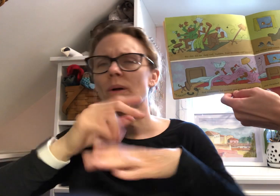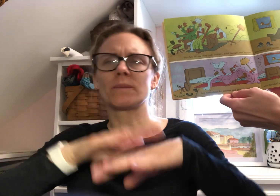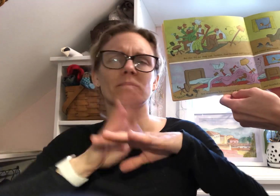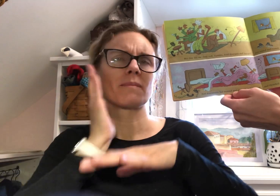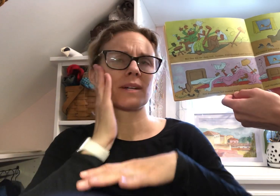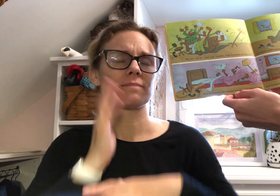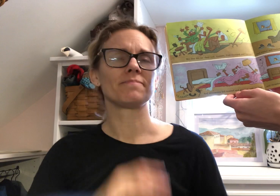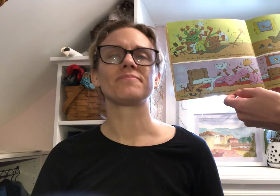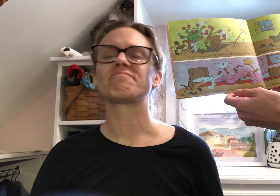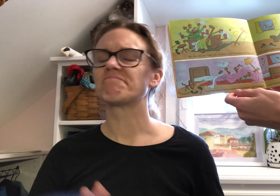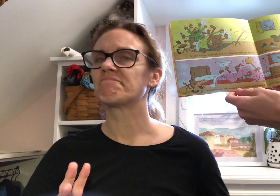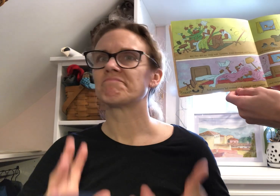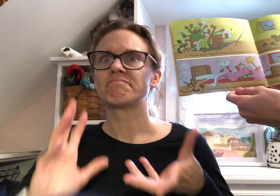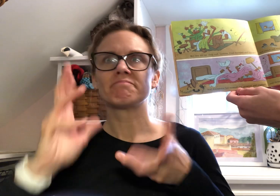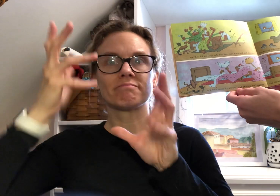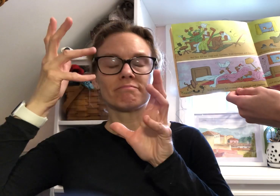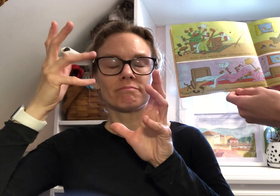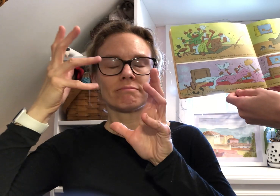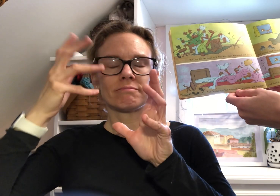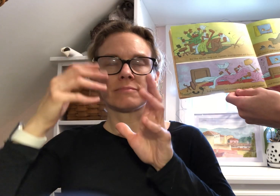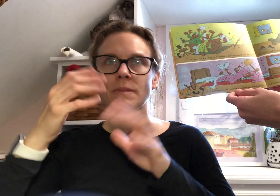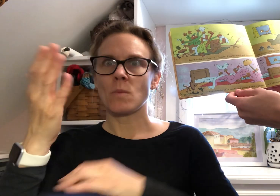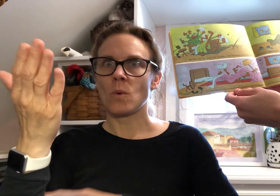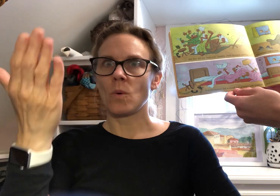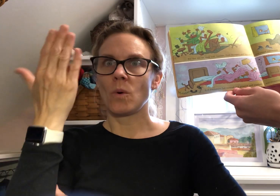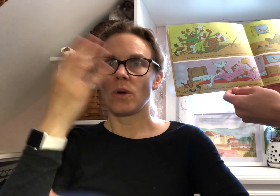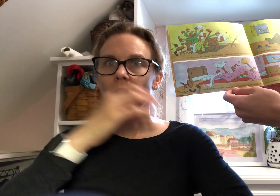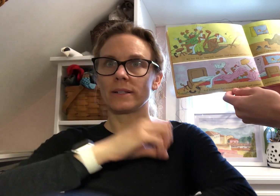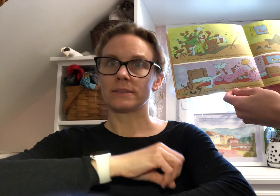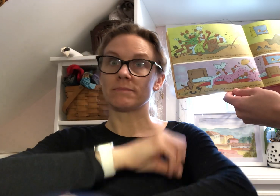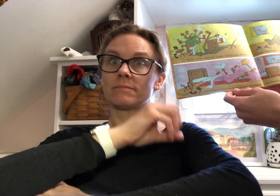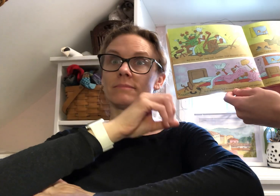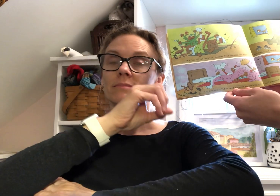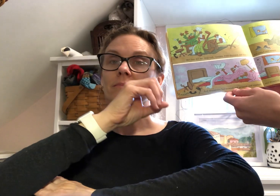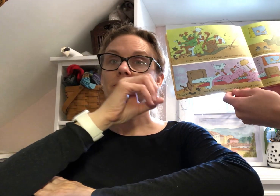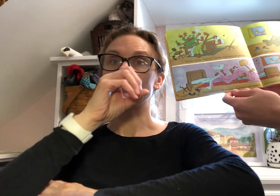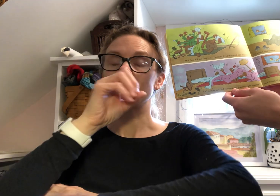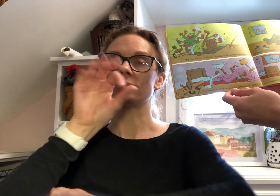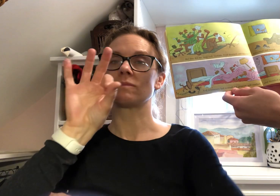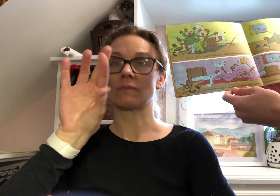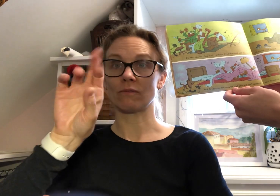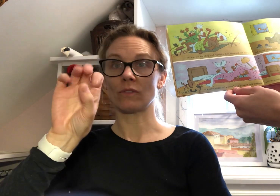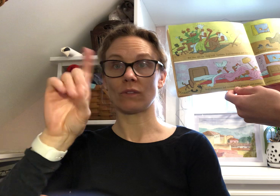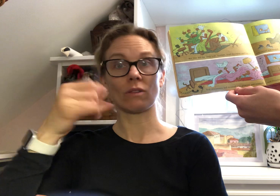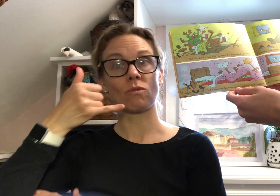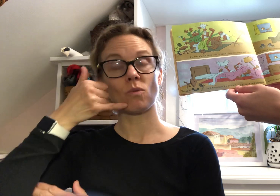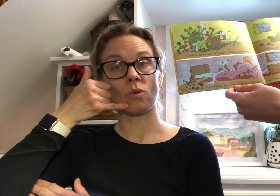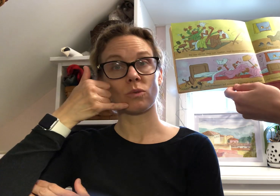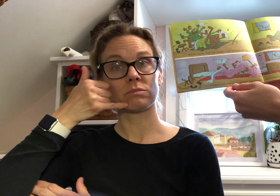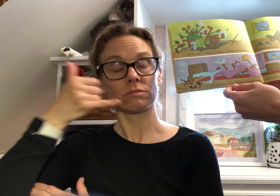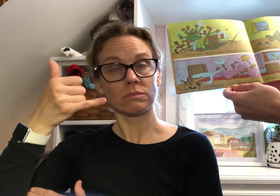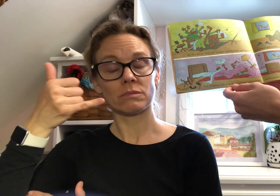But they did not sleep well. Upstairs, Fred thumped and bumped and